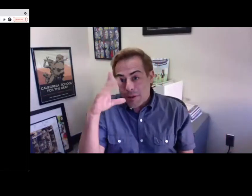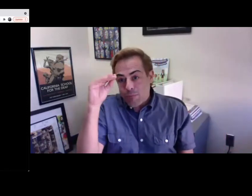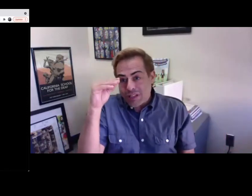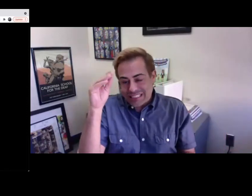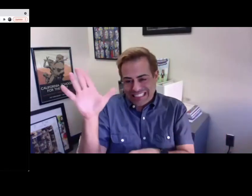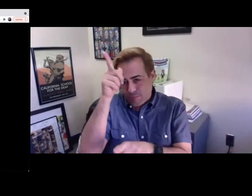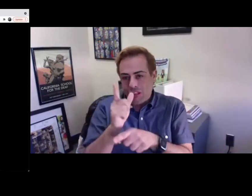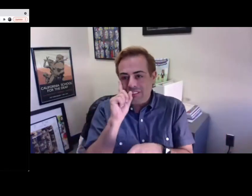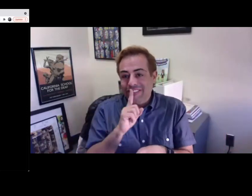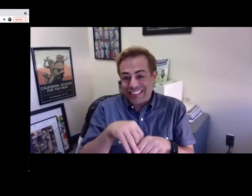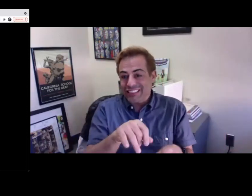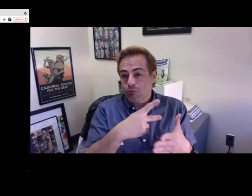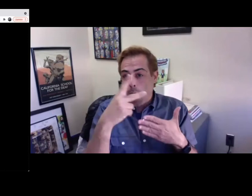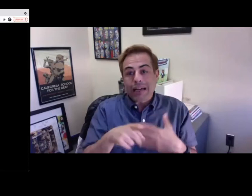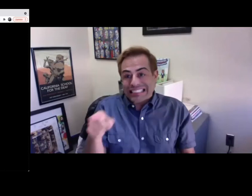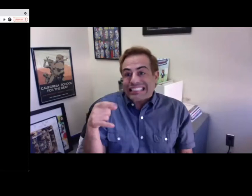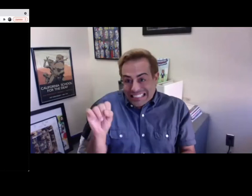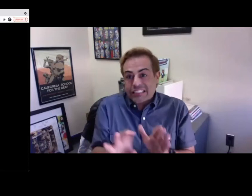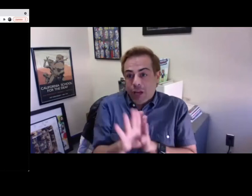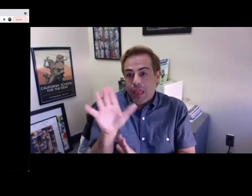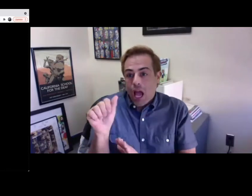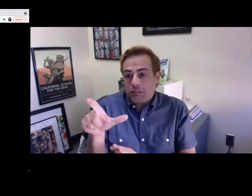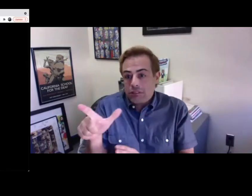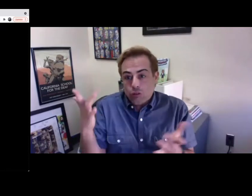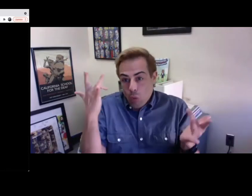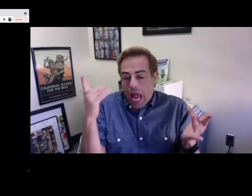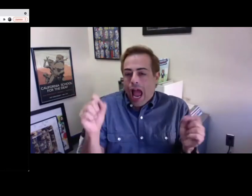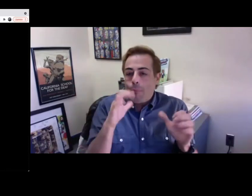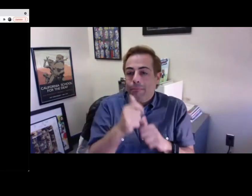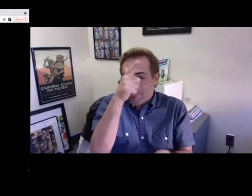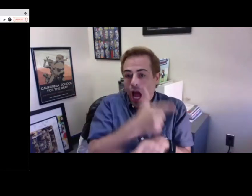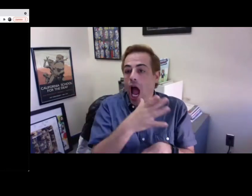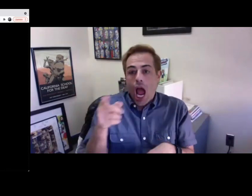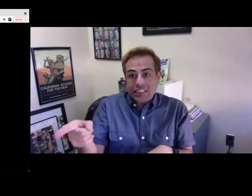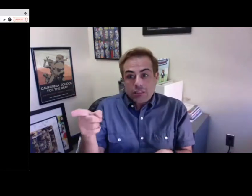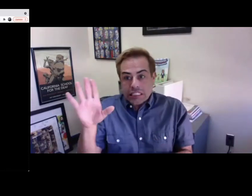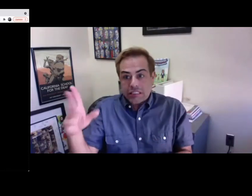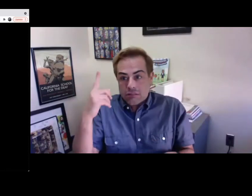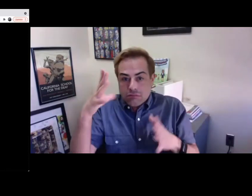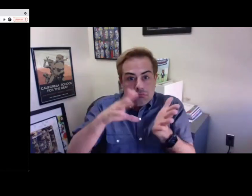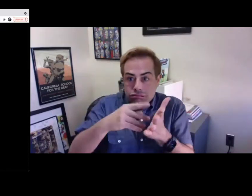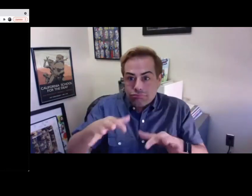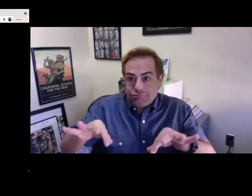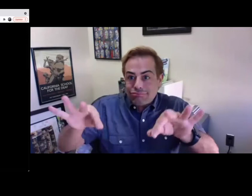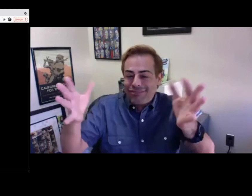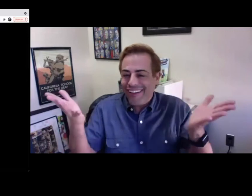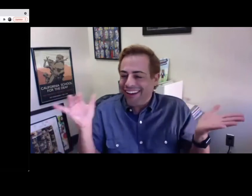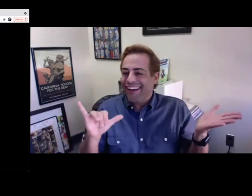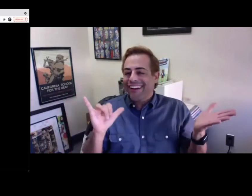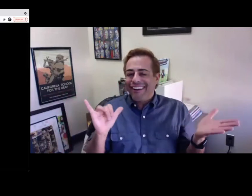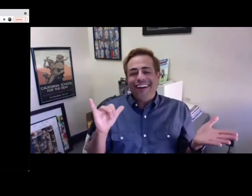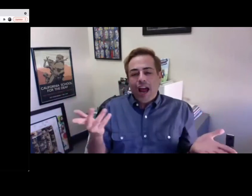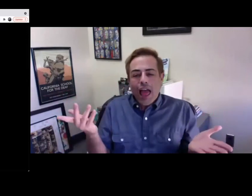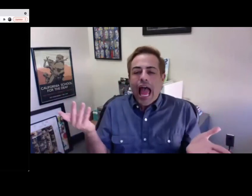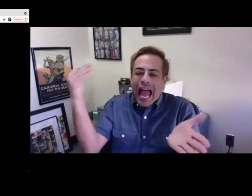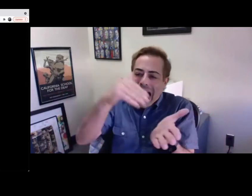hearing babies. And there was one hearing boy that his deaf brother is in the program, and